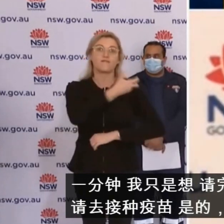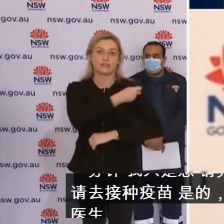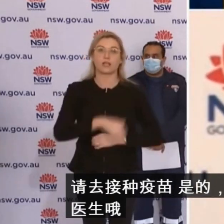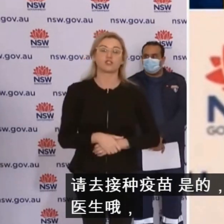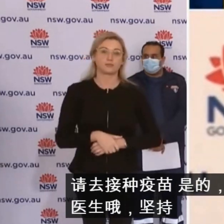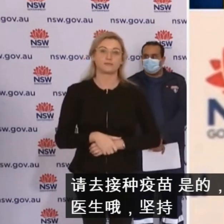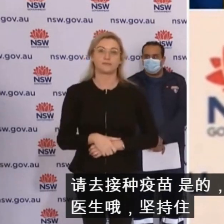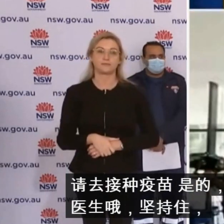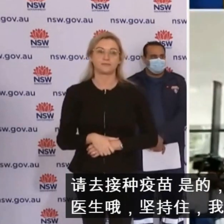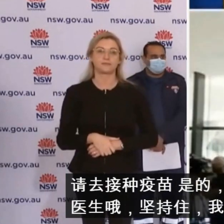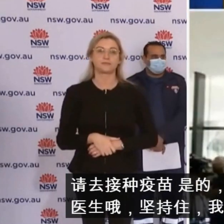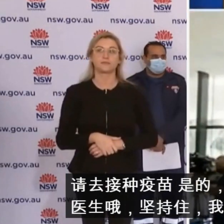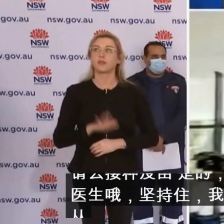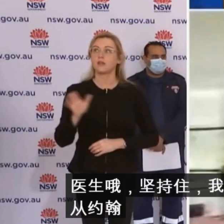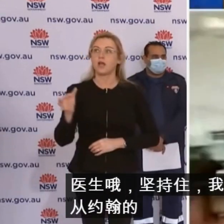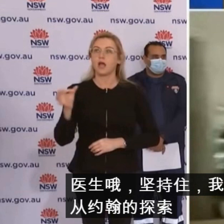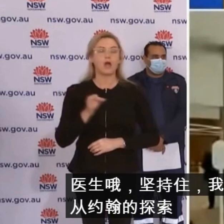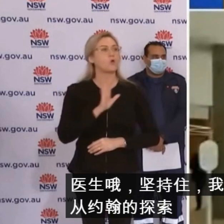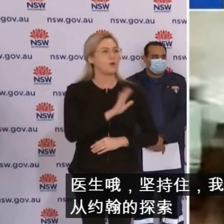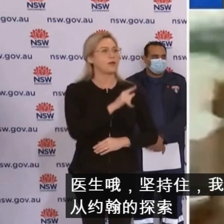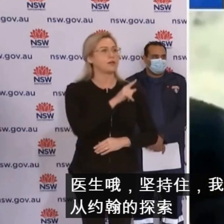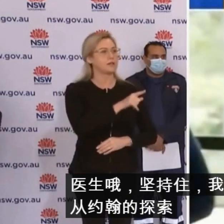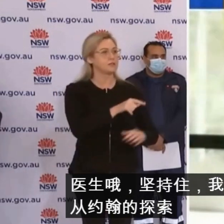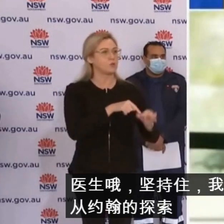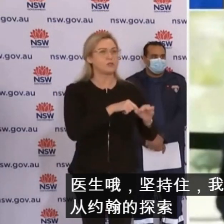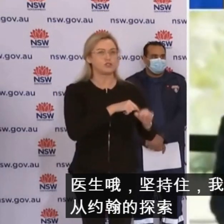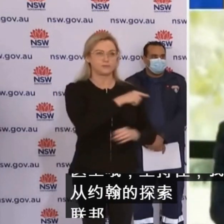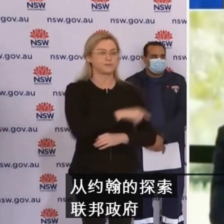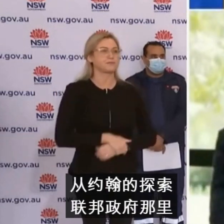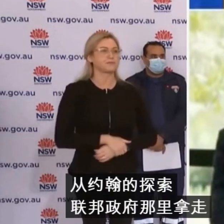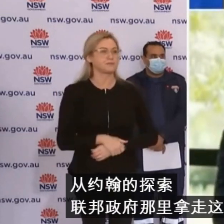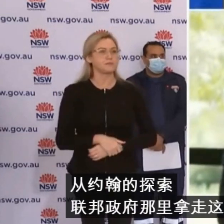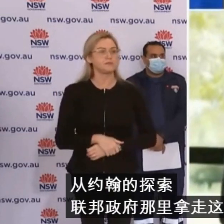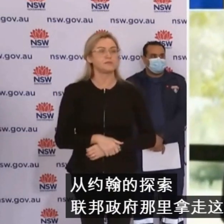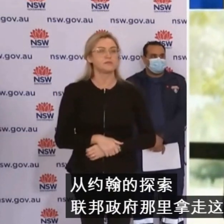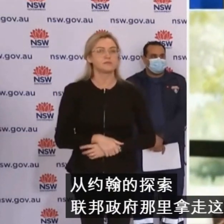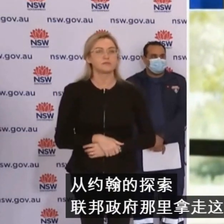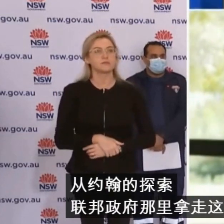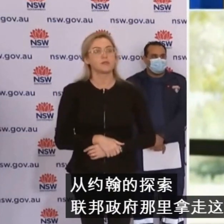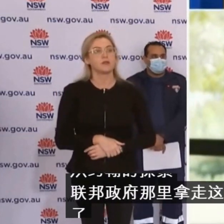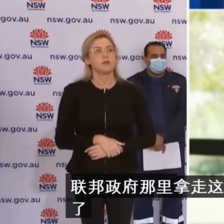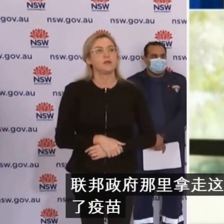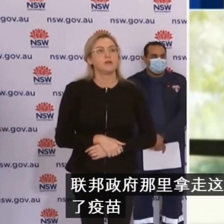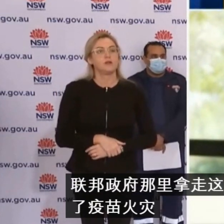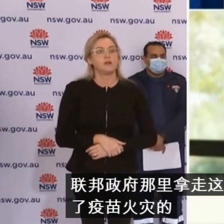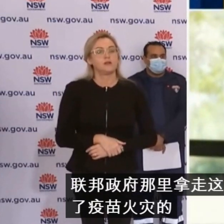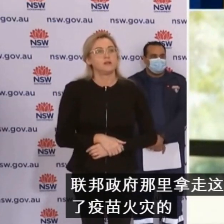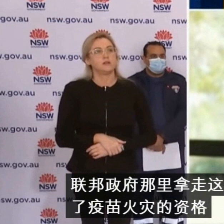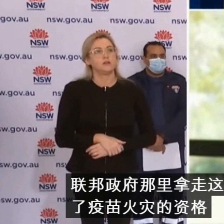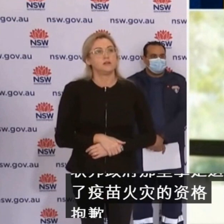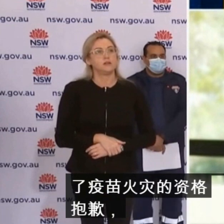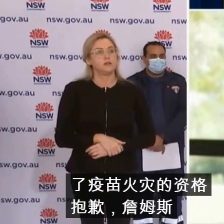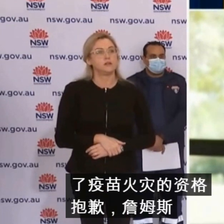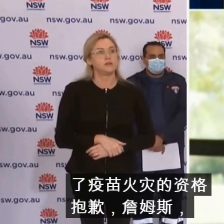I just ask Dr. Chant? Oh, hang on. I'll just take this from James, please. The federal government extended eligibility for the